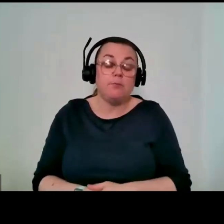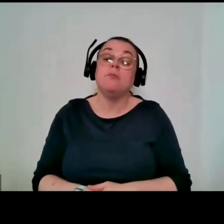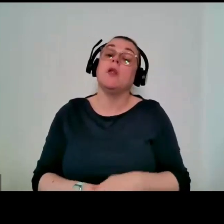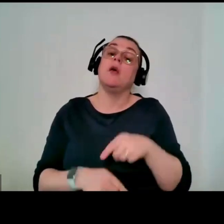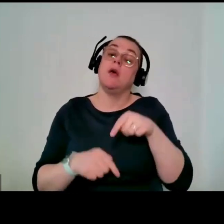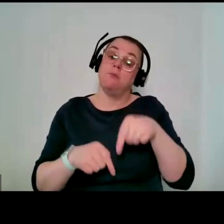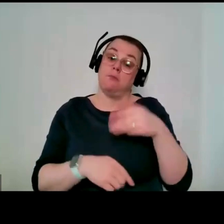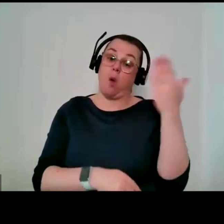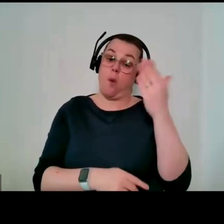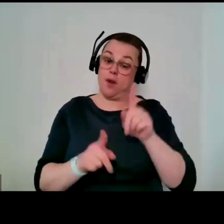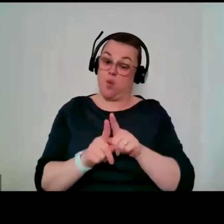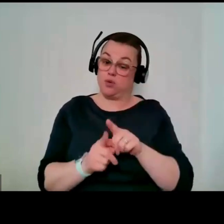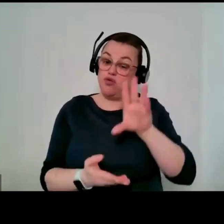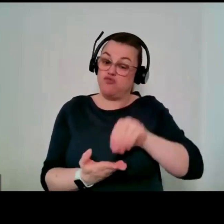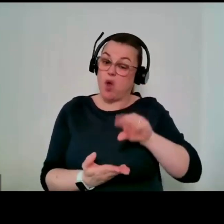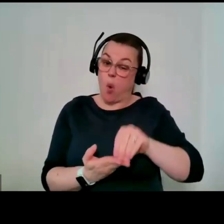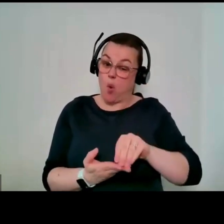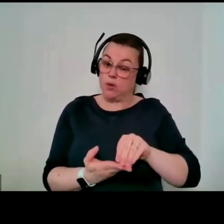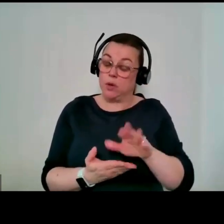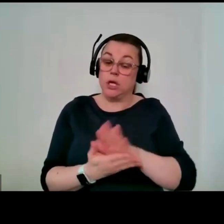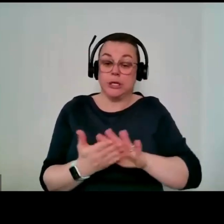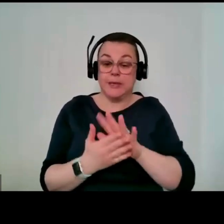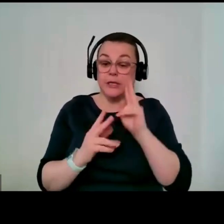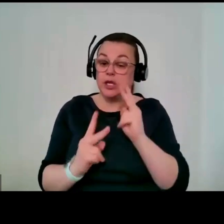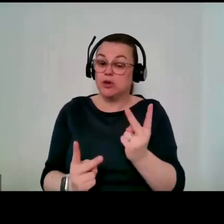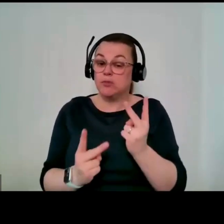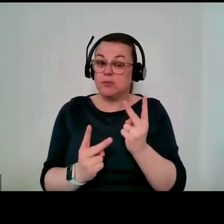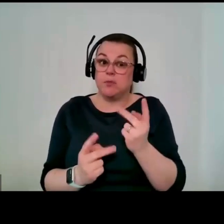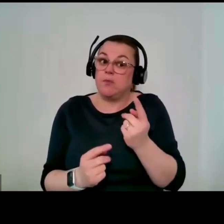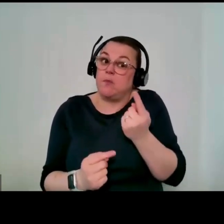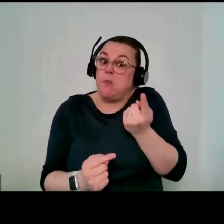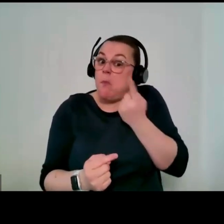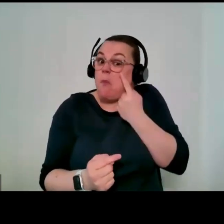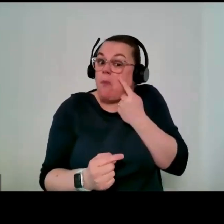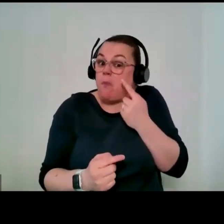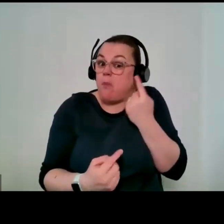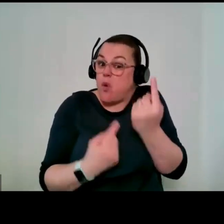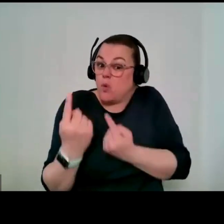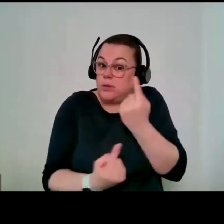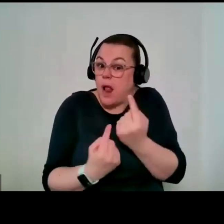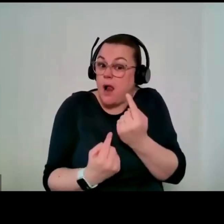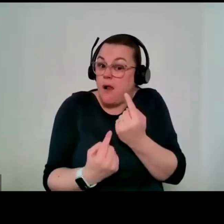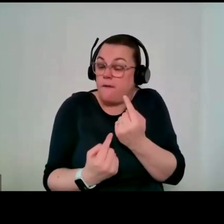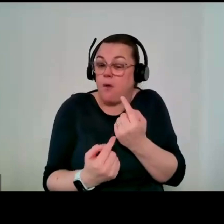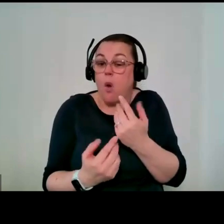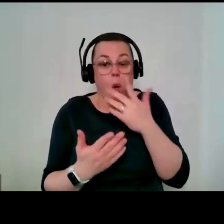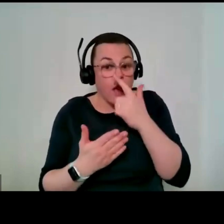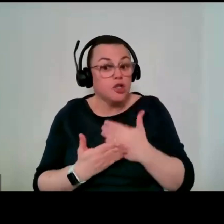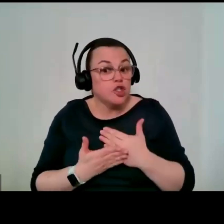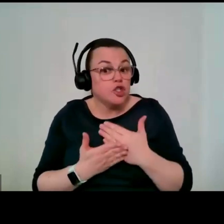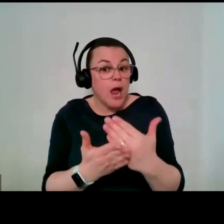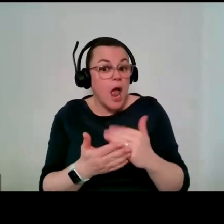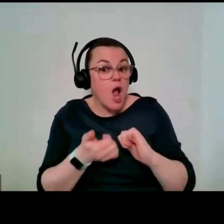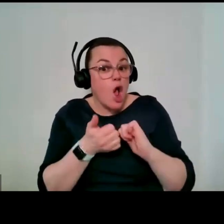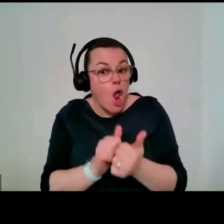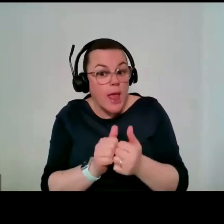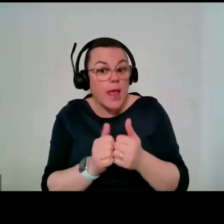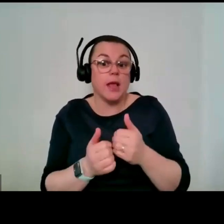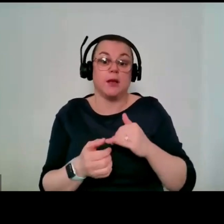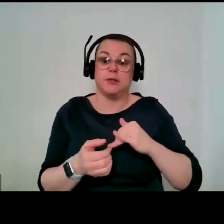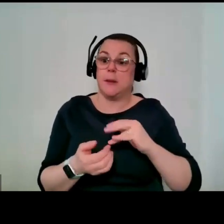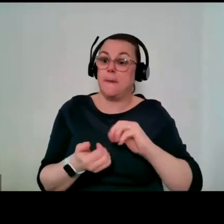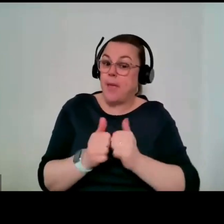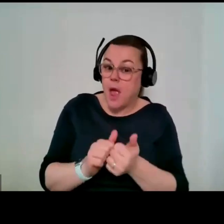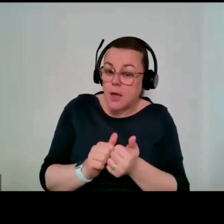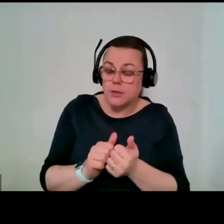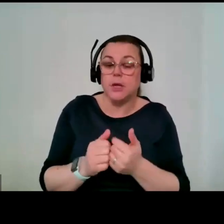recorded, so you can review it at a time and a pace which suits you, or you can share it with colleagues and peers as well. Tomorrow you'll receive